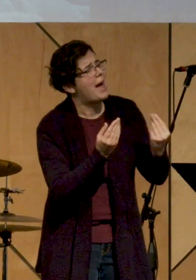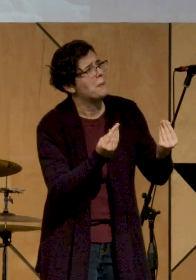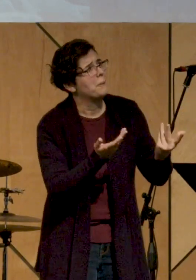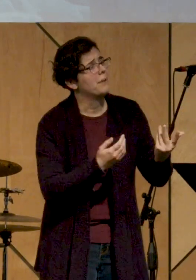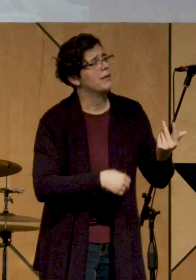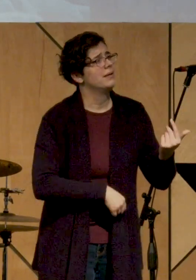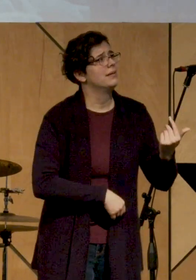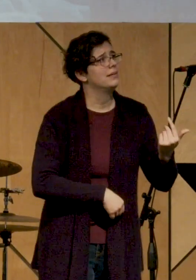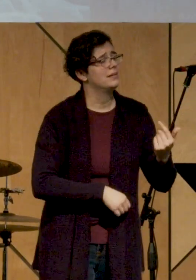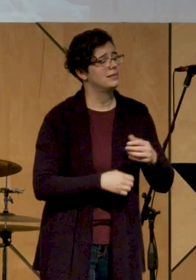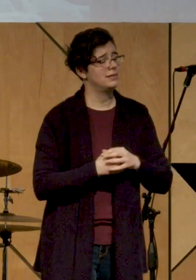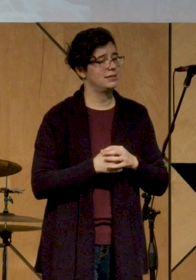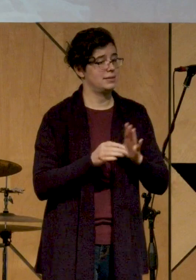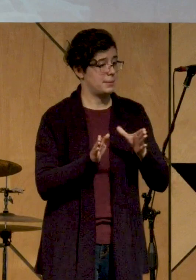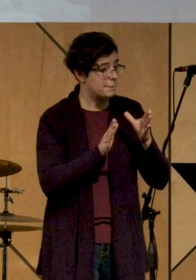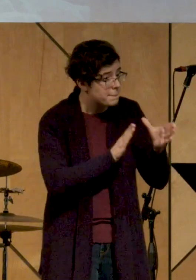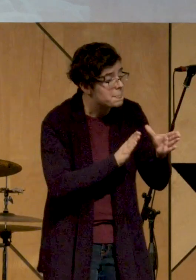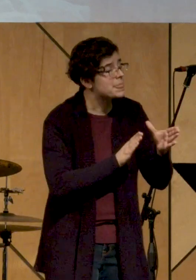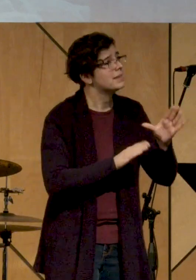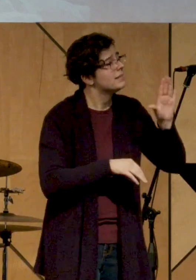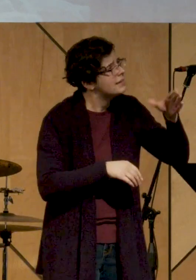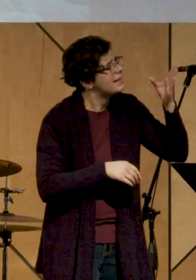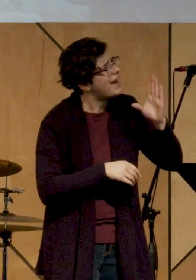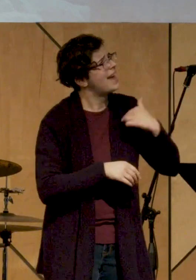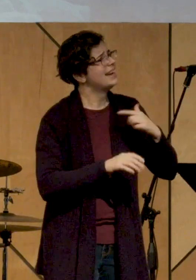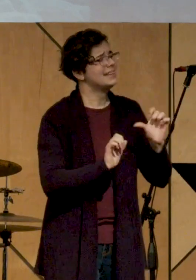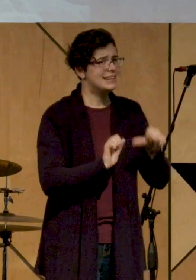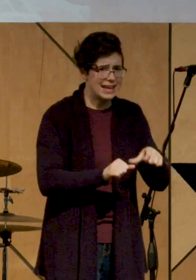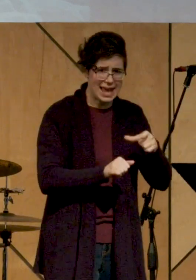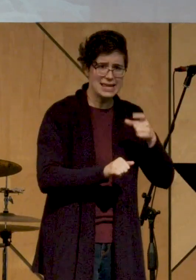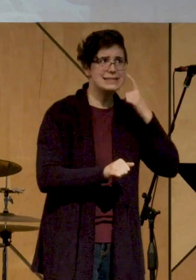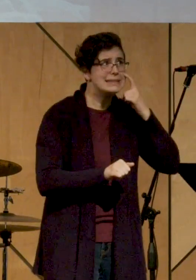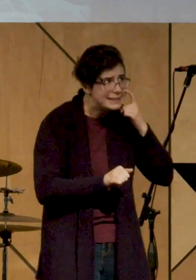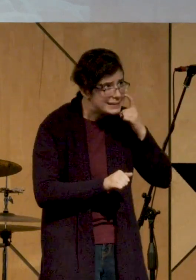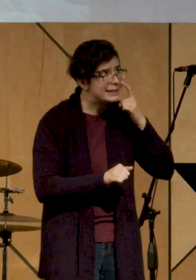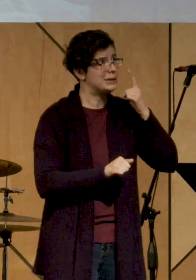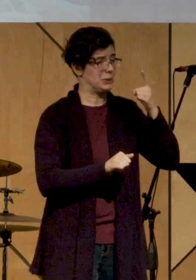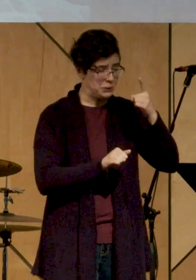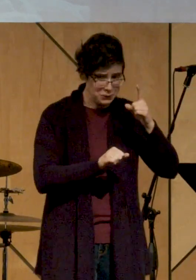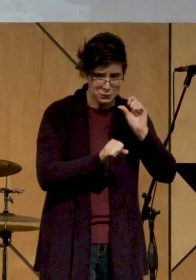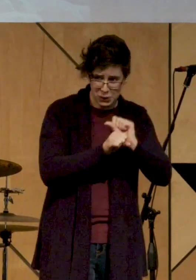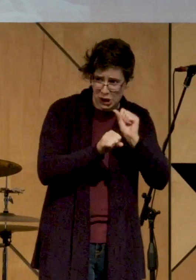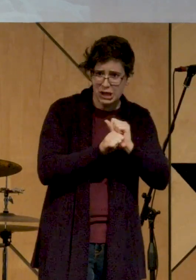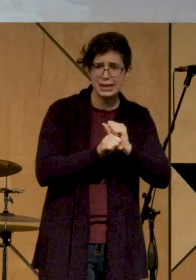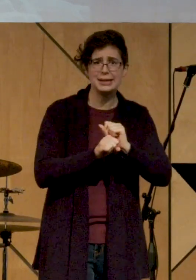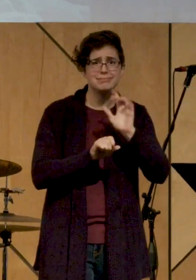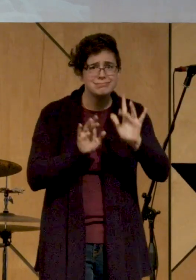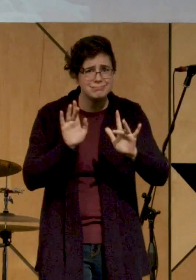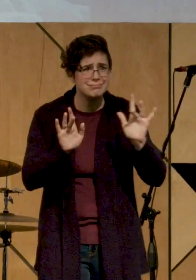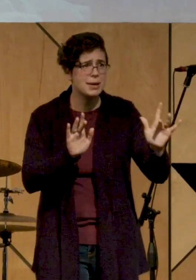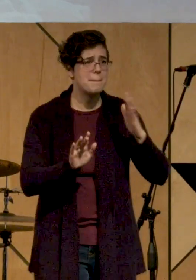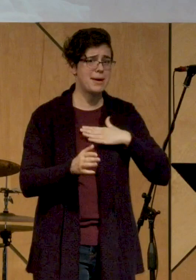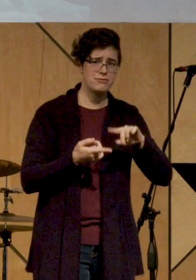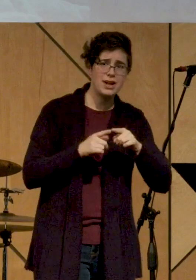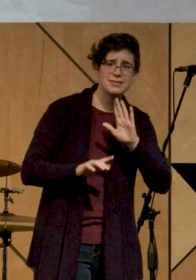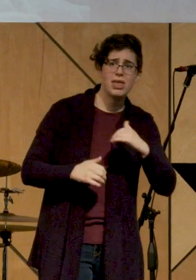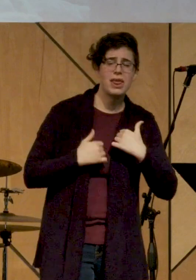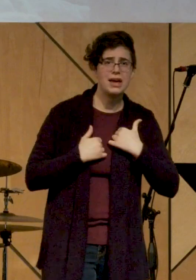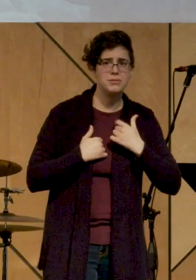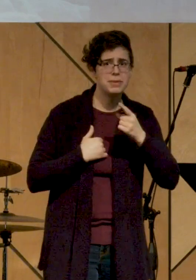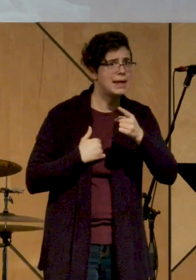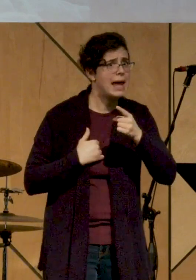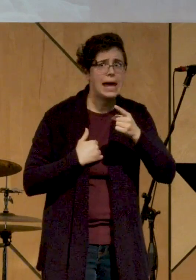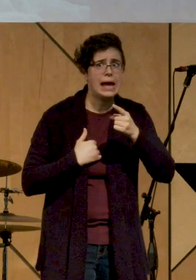I do that? Would you show me? God, I can see you moving in my friend's life, but they can't see it. Oh,